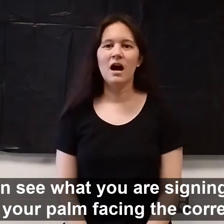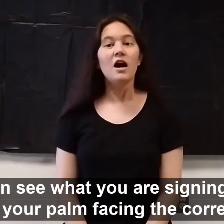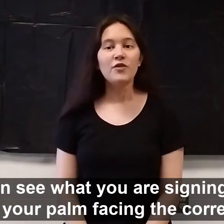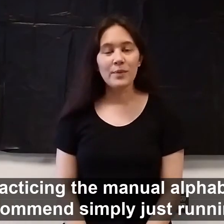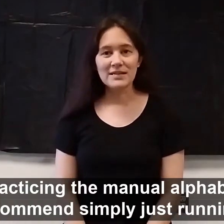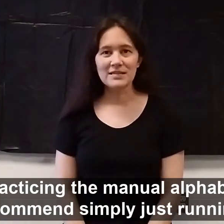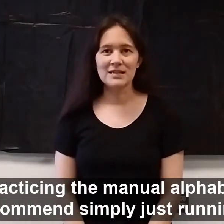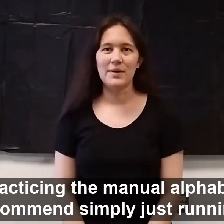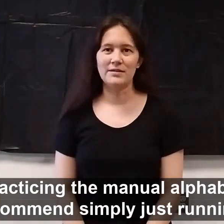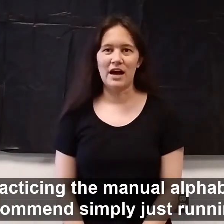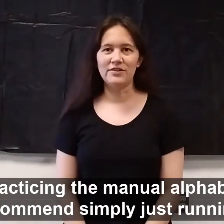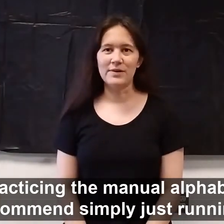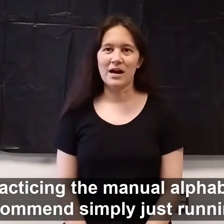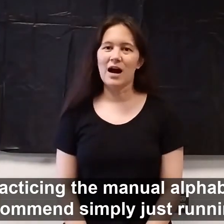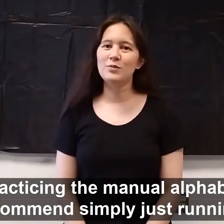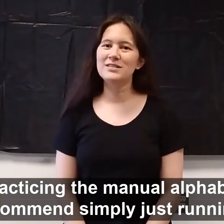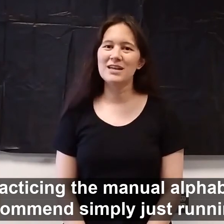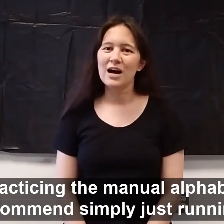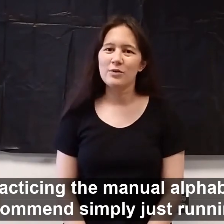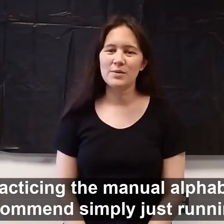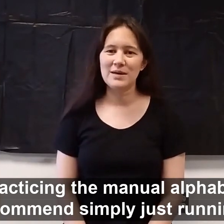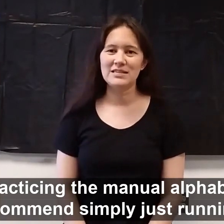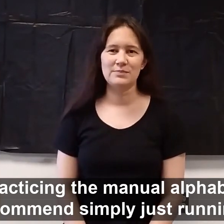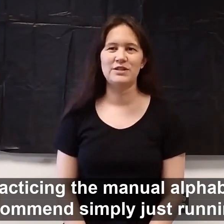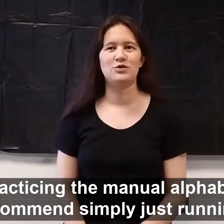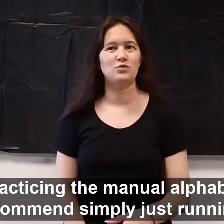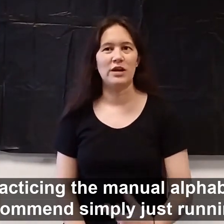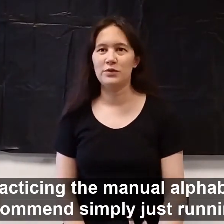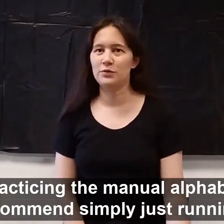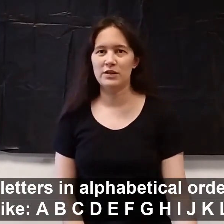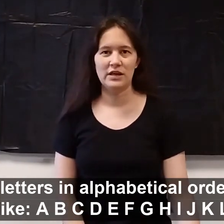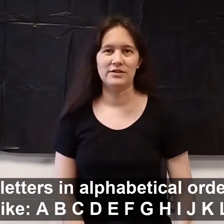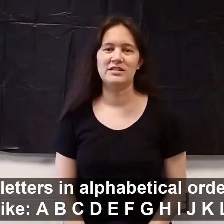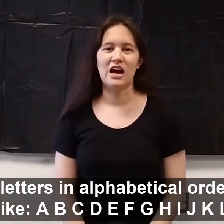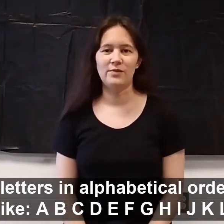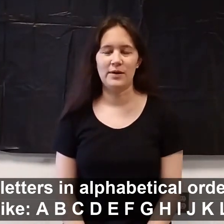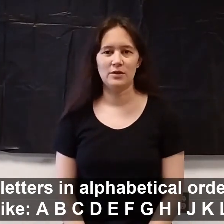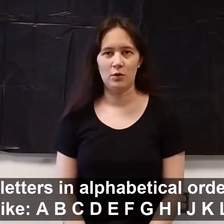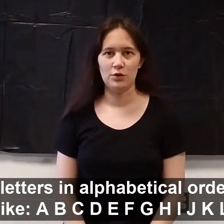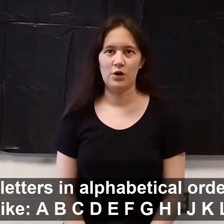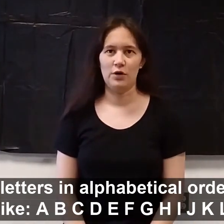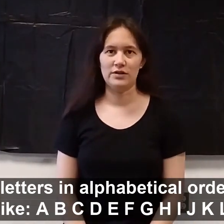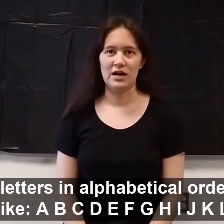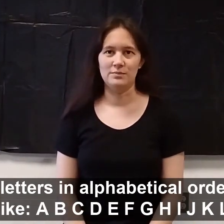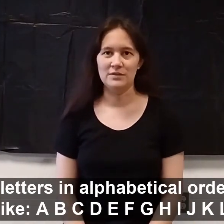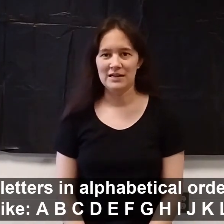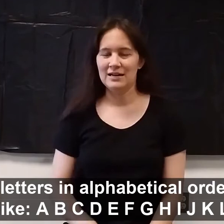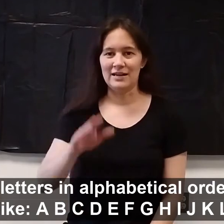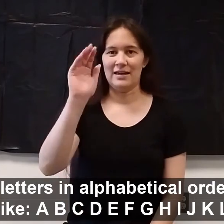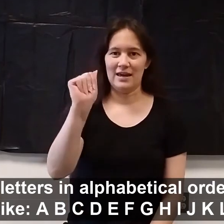For practicing the manual alphabet, I would not recommend simply just running through the letters in alphabetical order all the time. Like A,